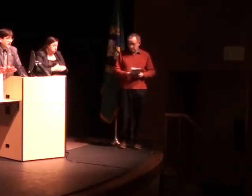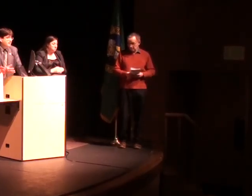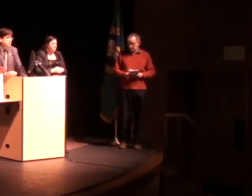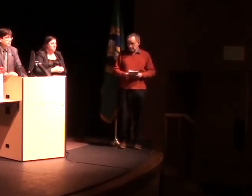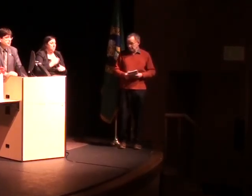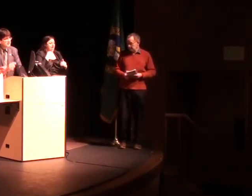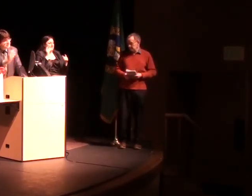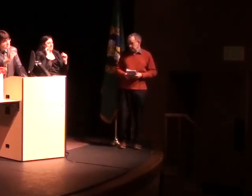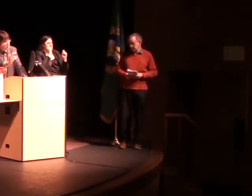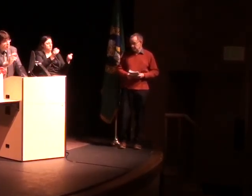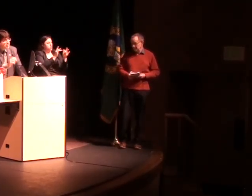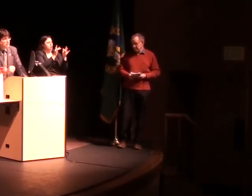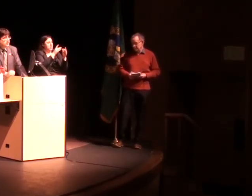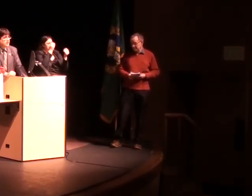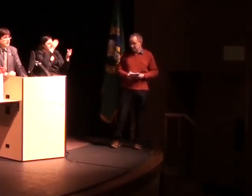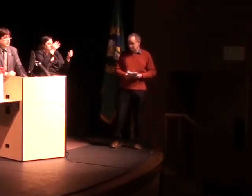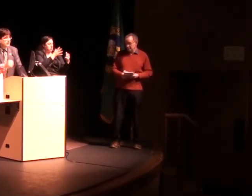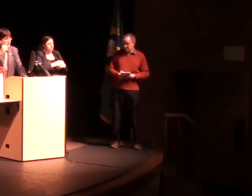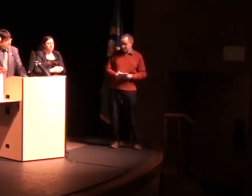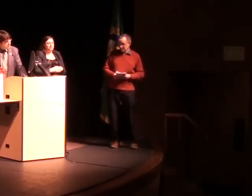because we have this opportunity.